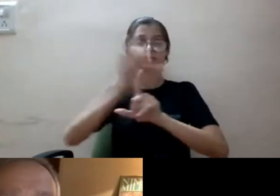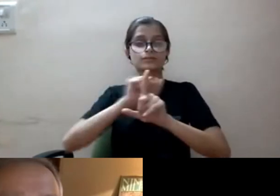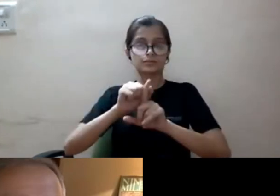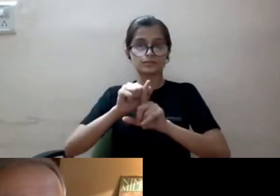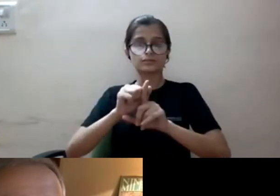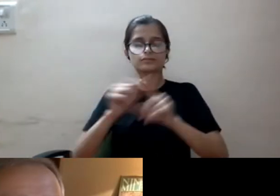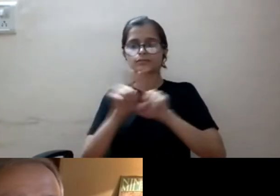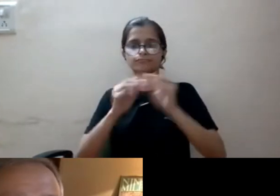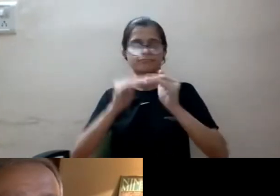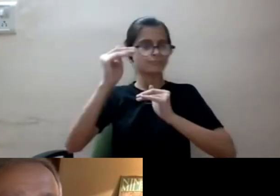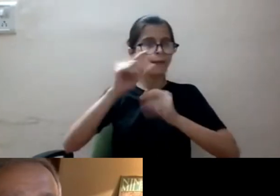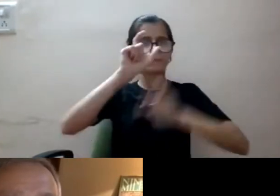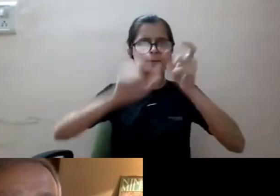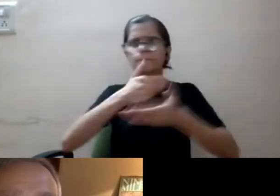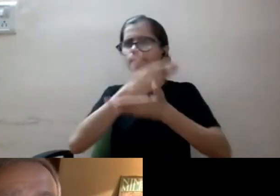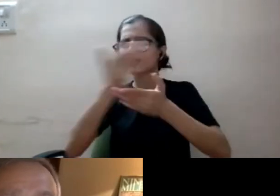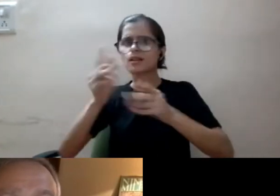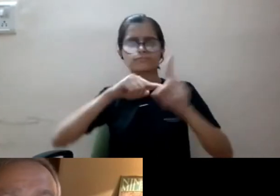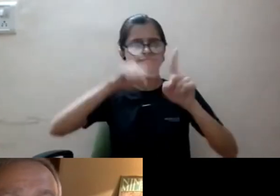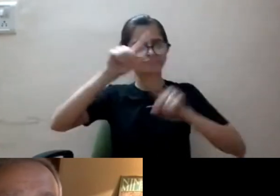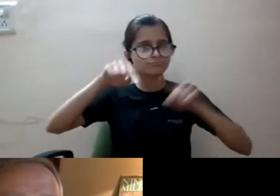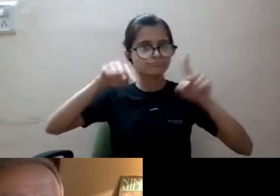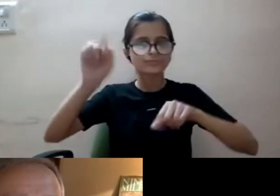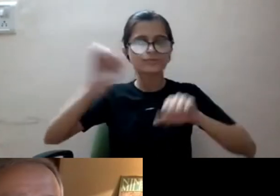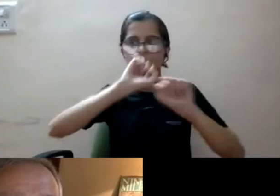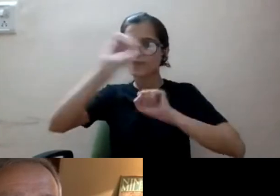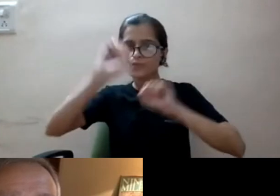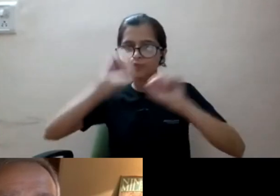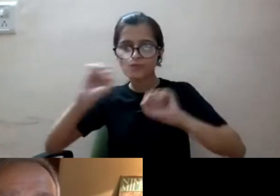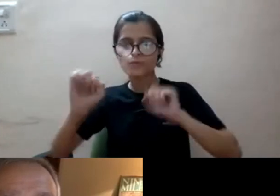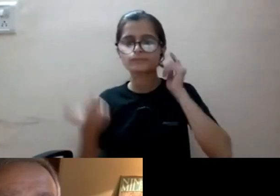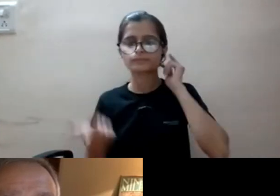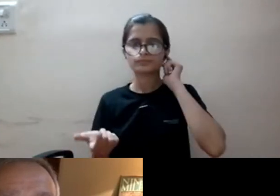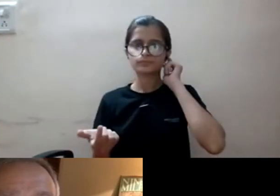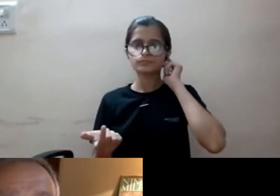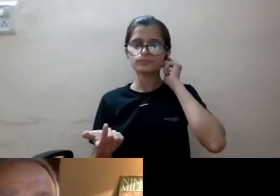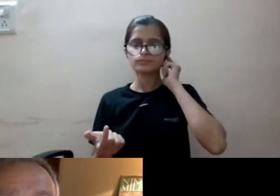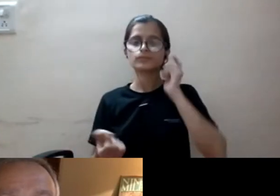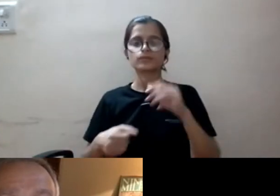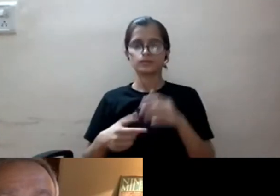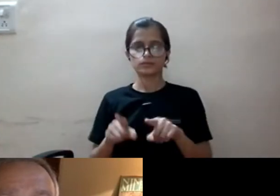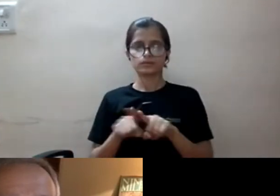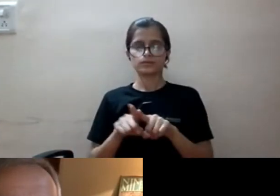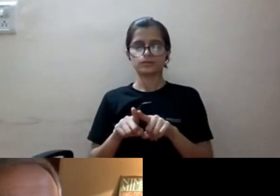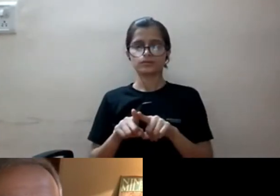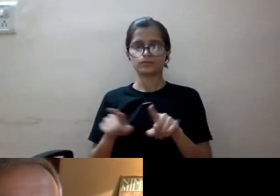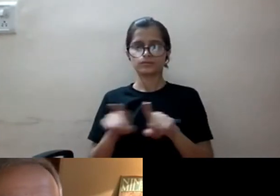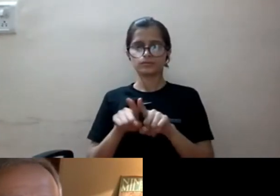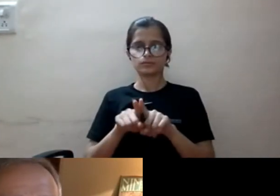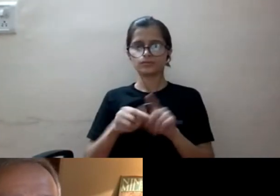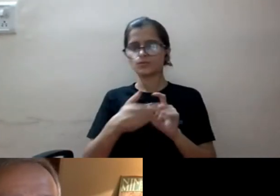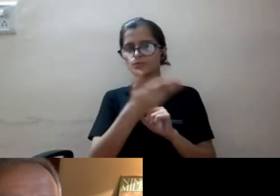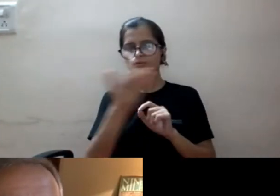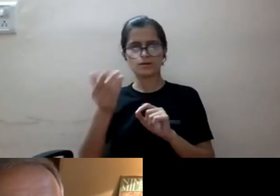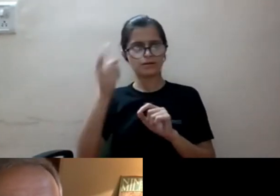to people. We're talking about grassroots, the engagement of awakened minds